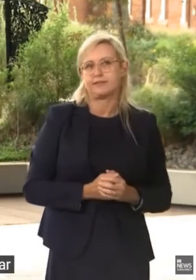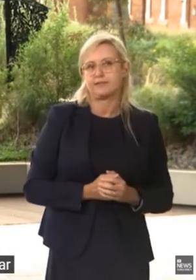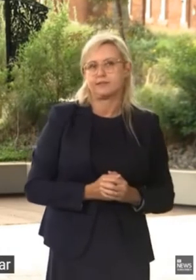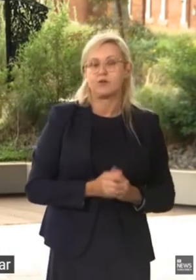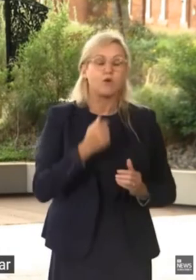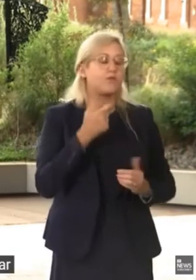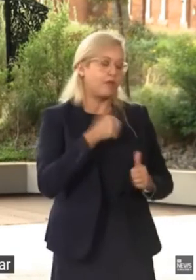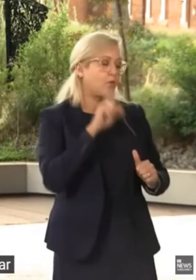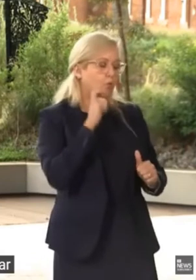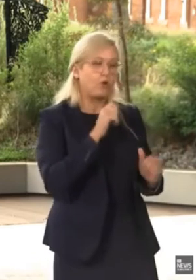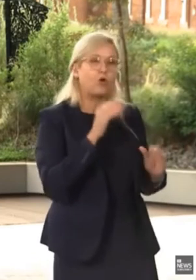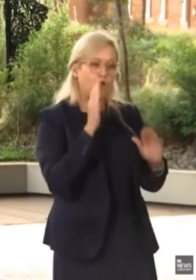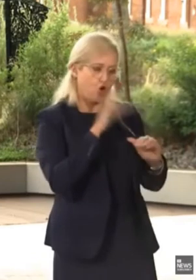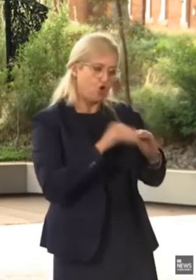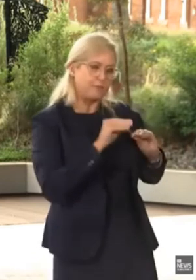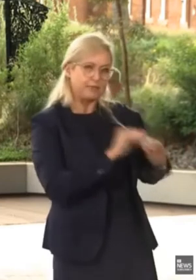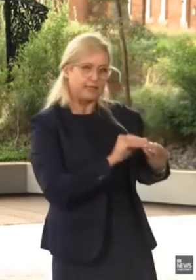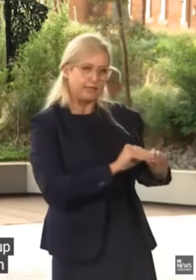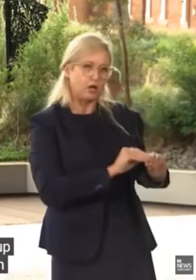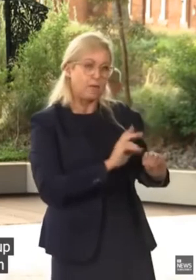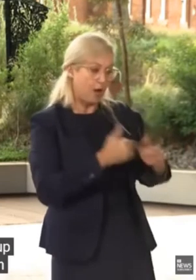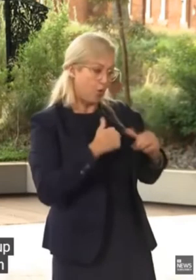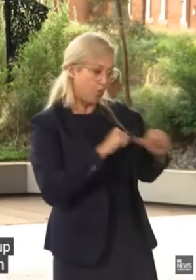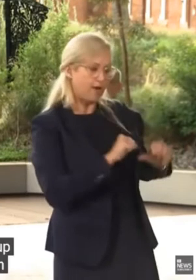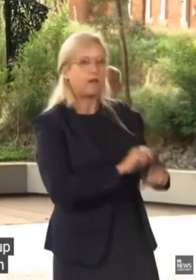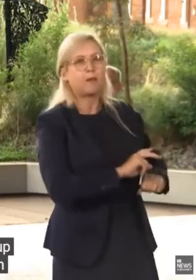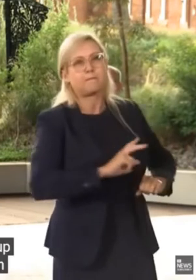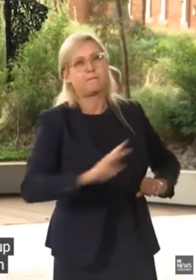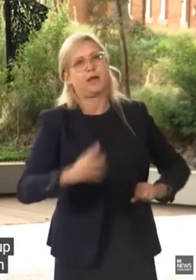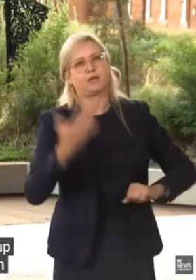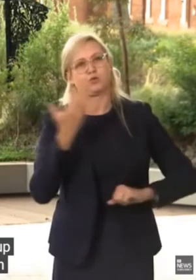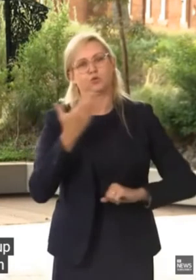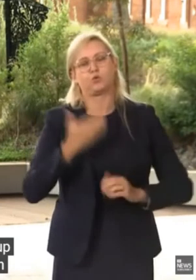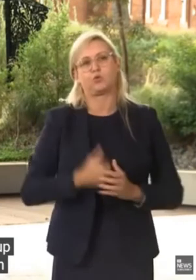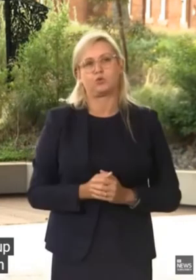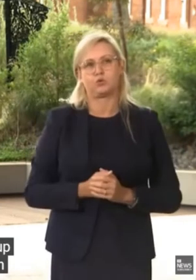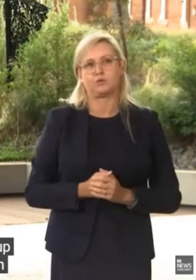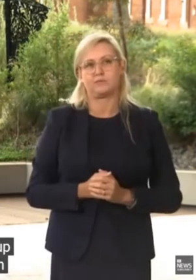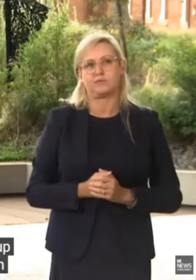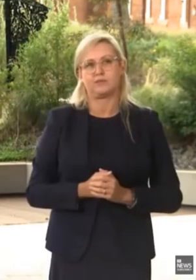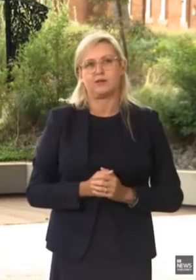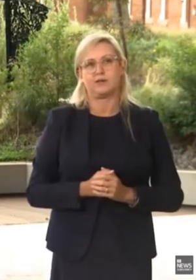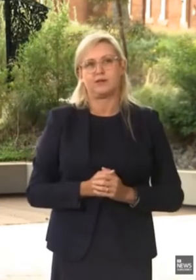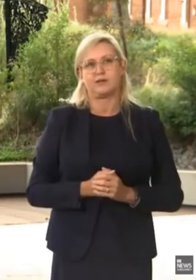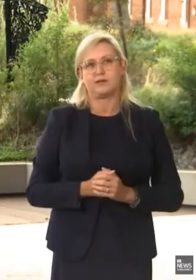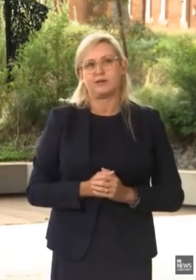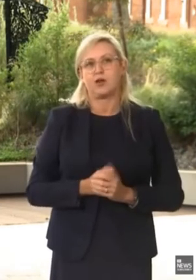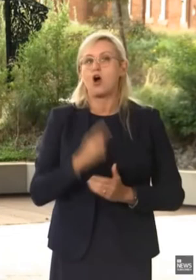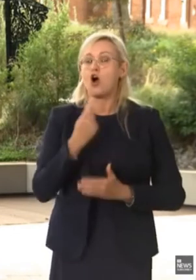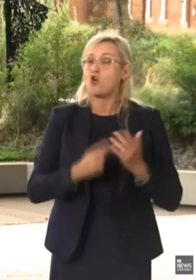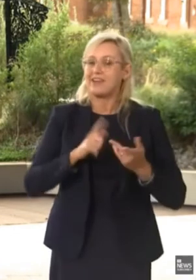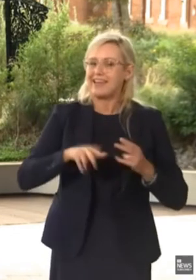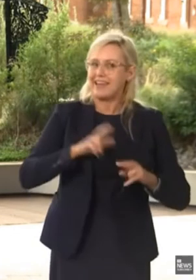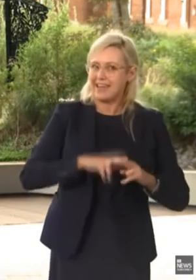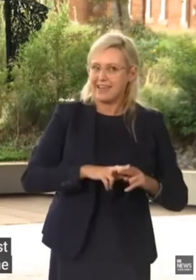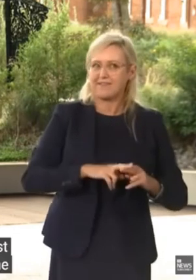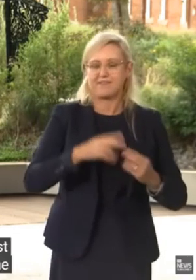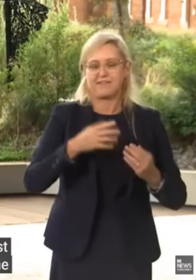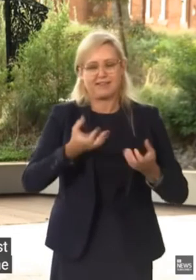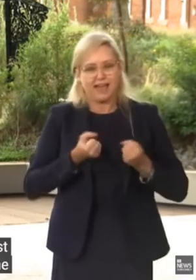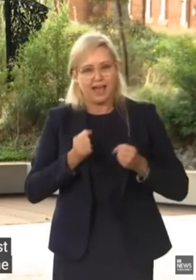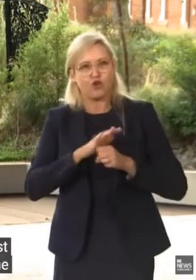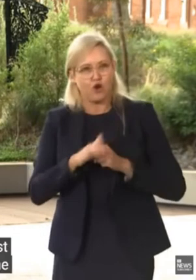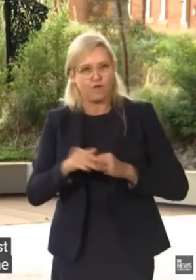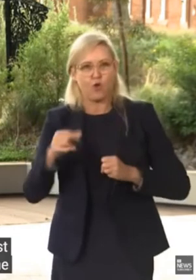very successful over the last 2 years, but that will be the exception, not the rule. And